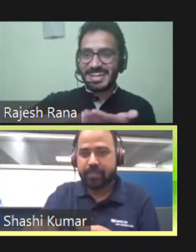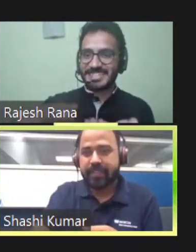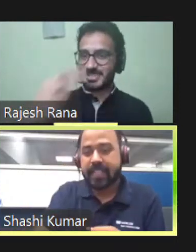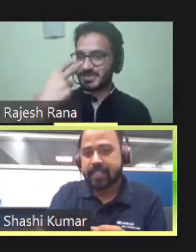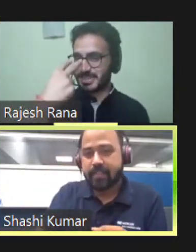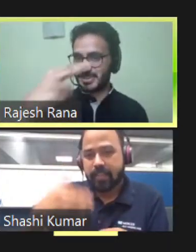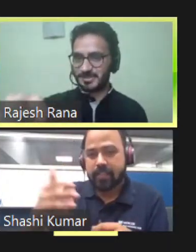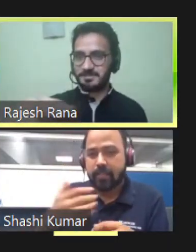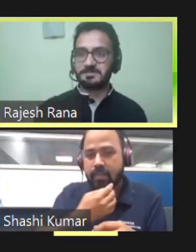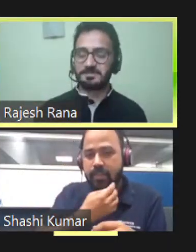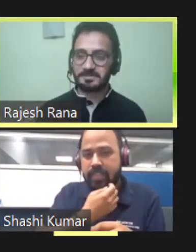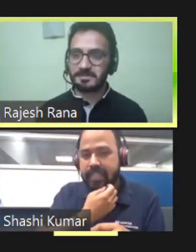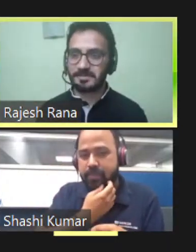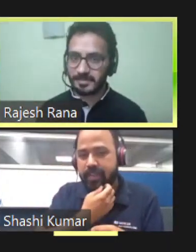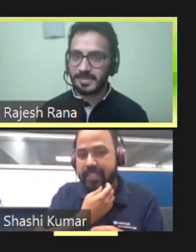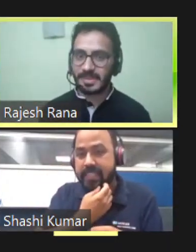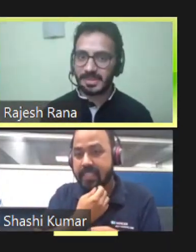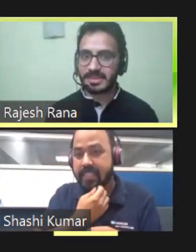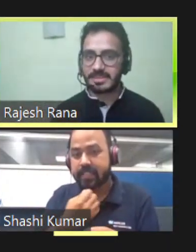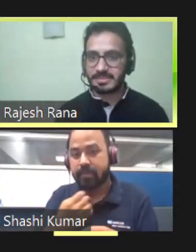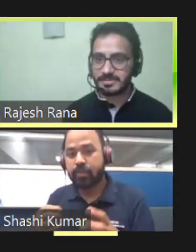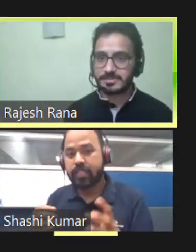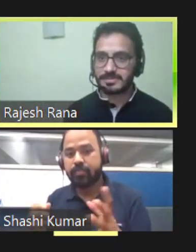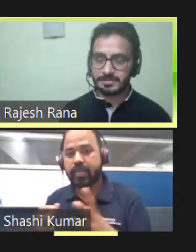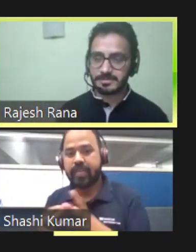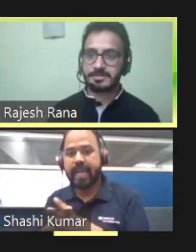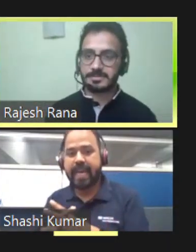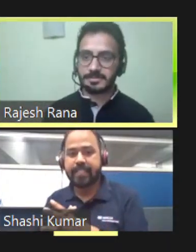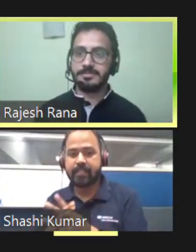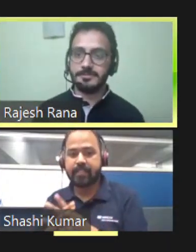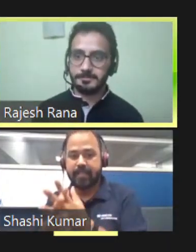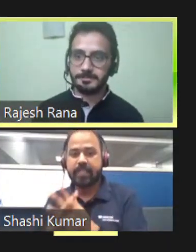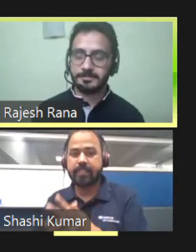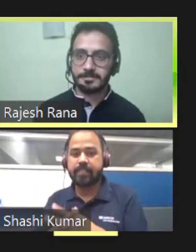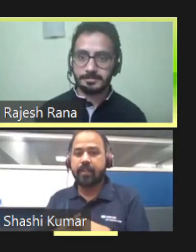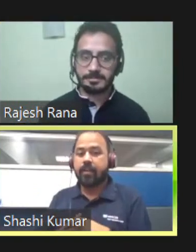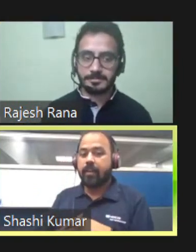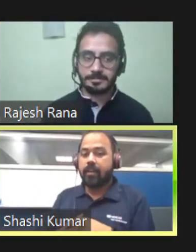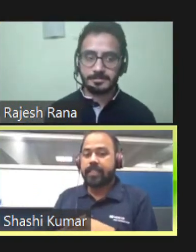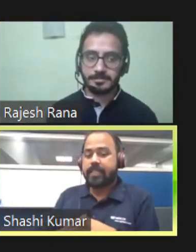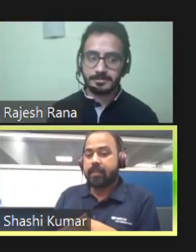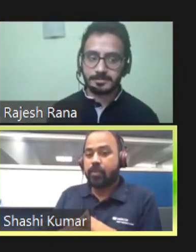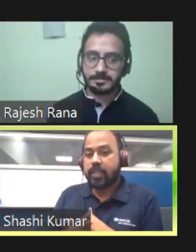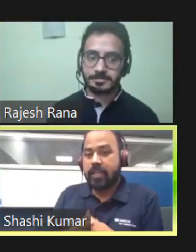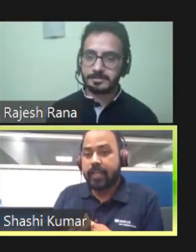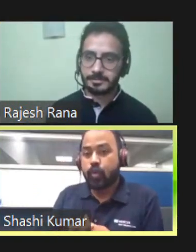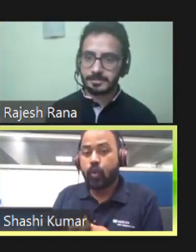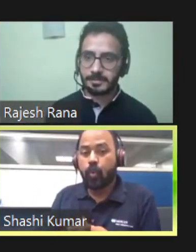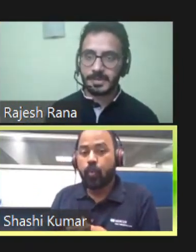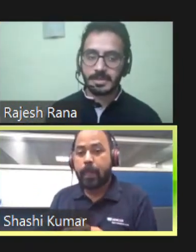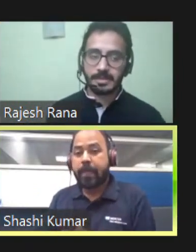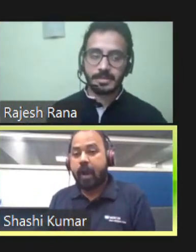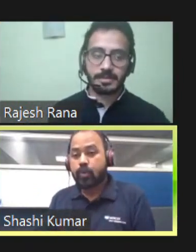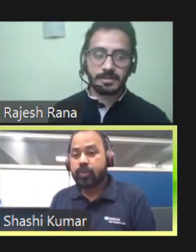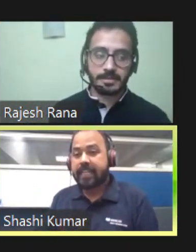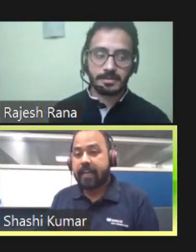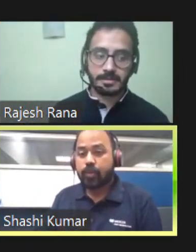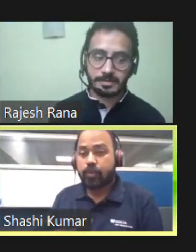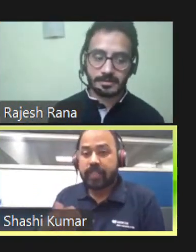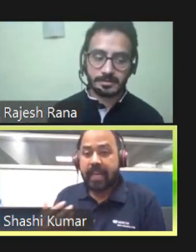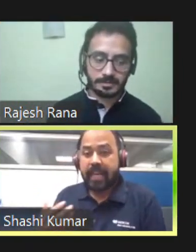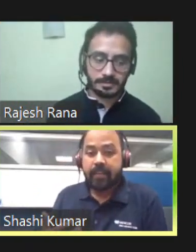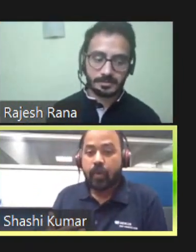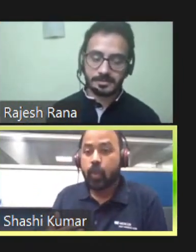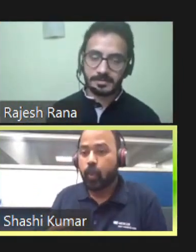right? Nice to see you. Coming on to the next point is 6 W's and 1 H. That means 6 W's are like who. How